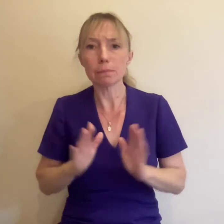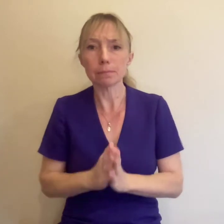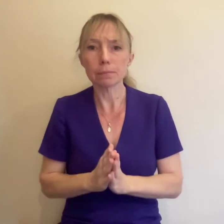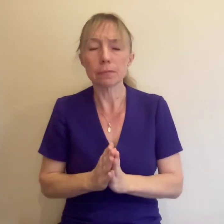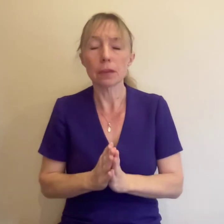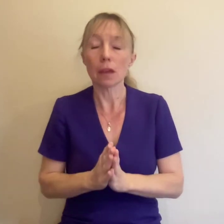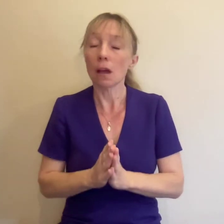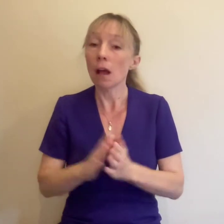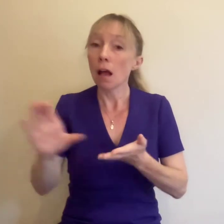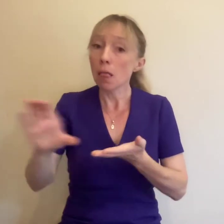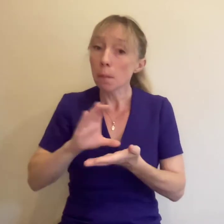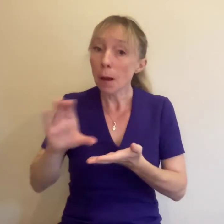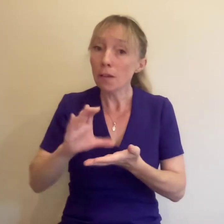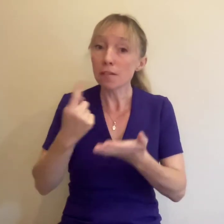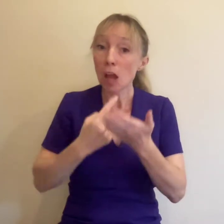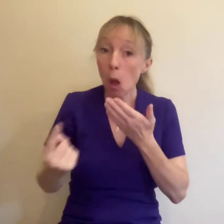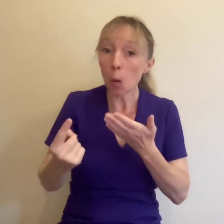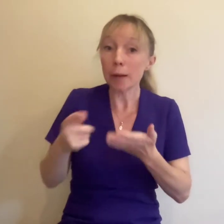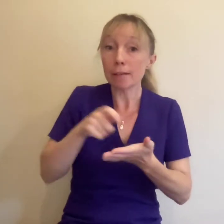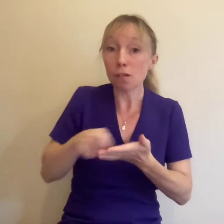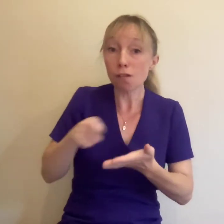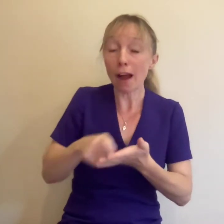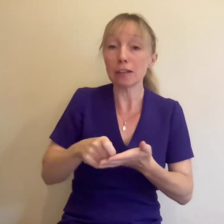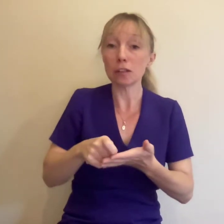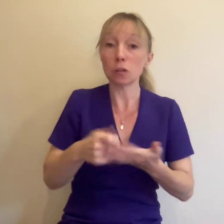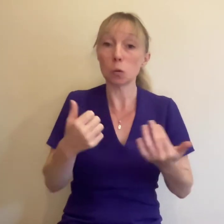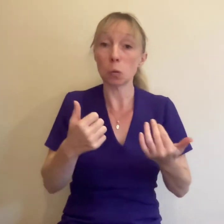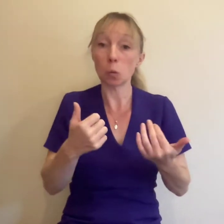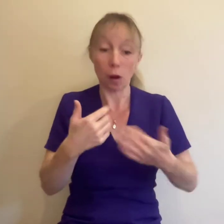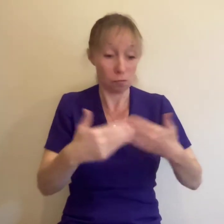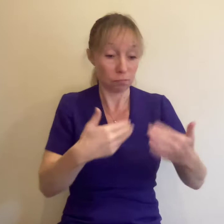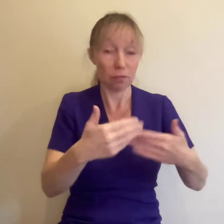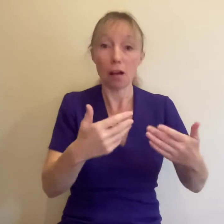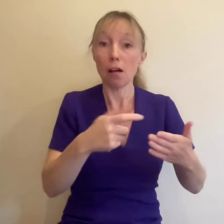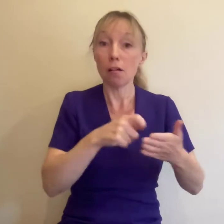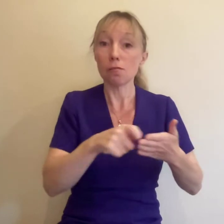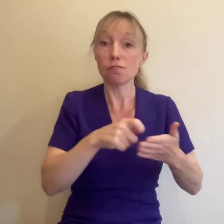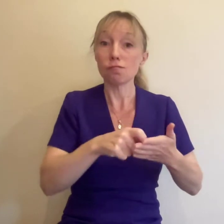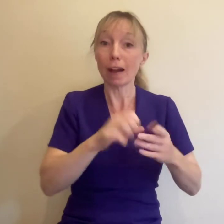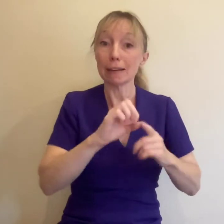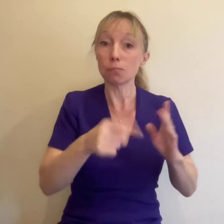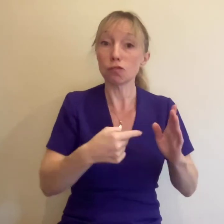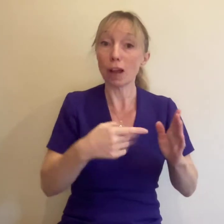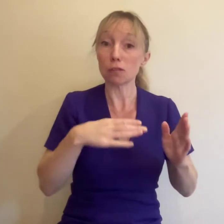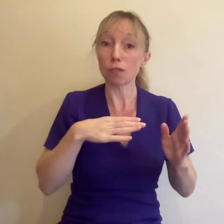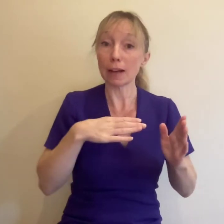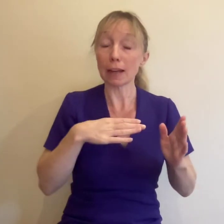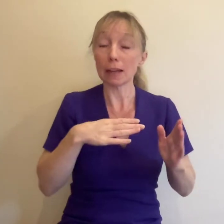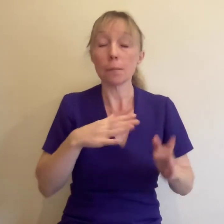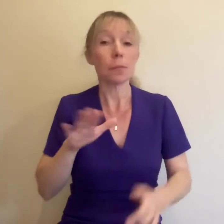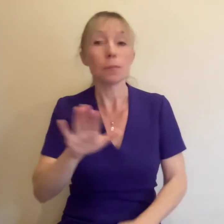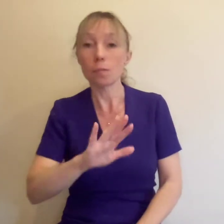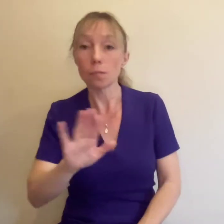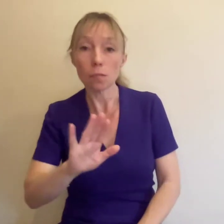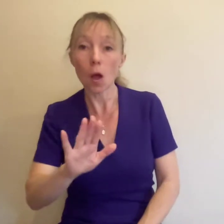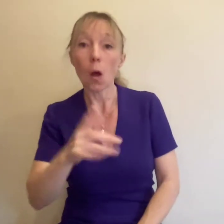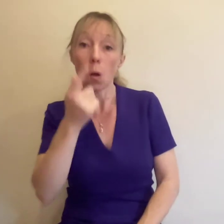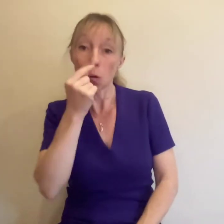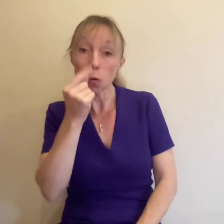for writers who already have a writing project on the go? No. You can apply with an existing writing project you are working